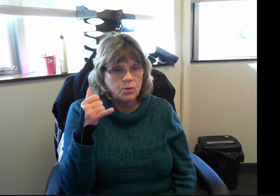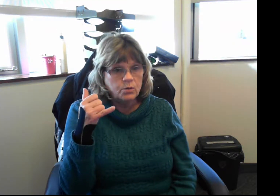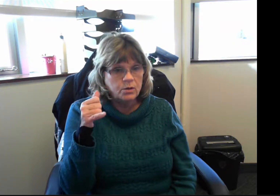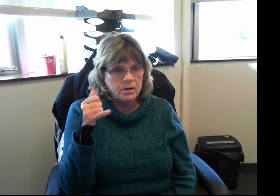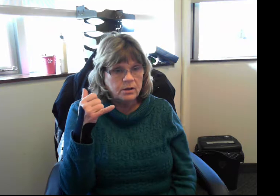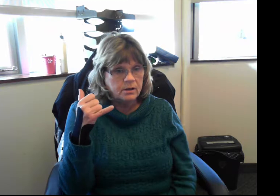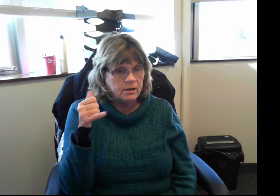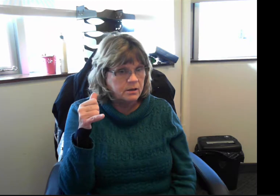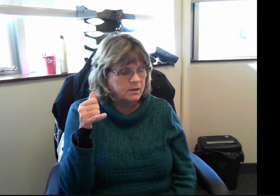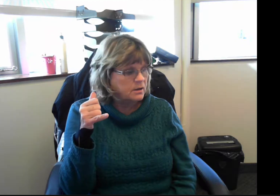yellow,